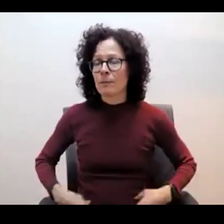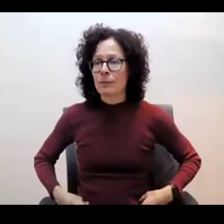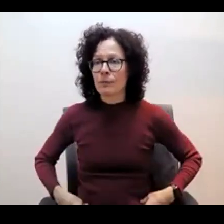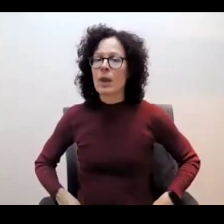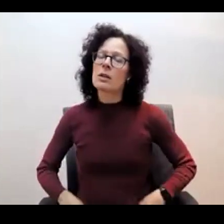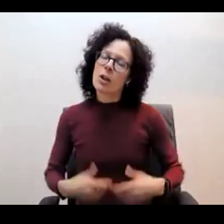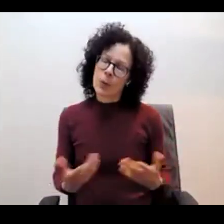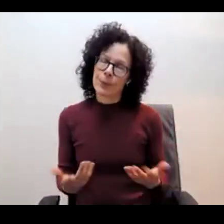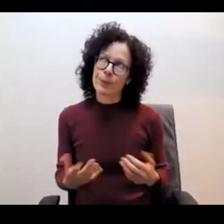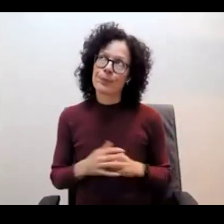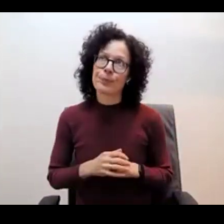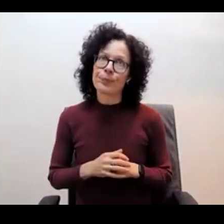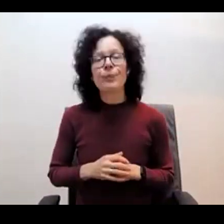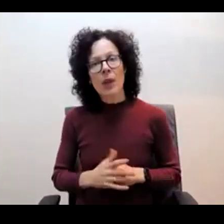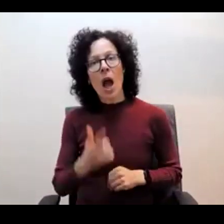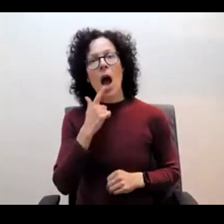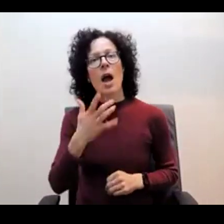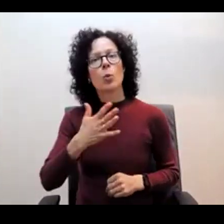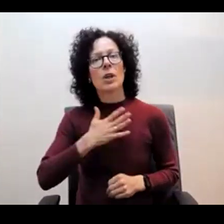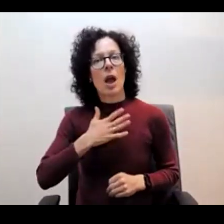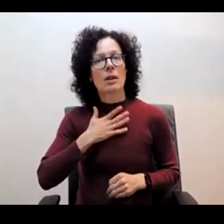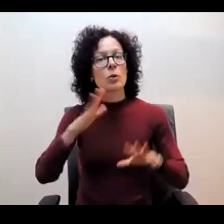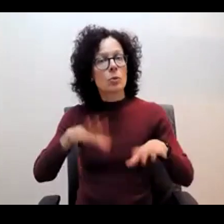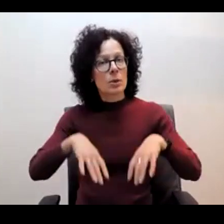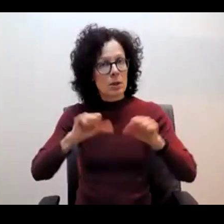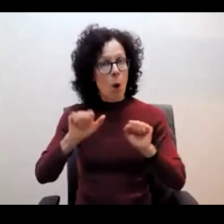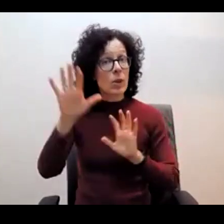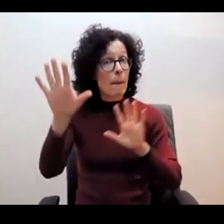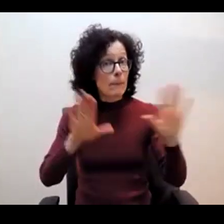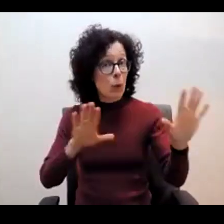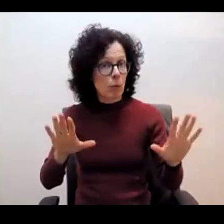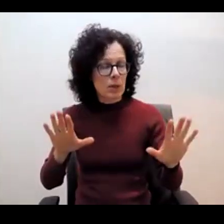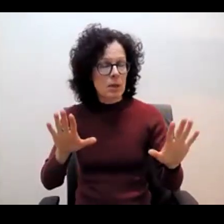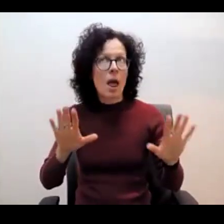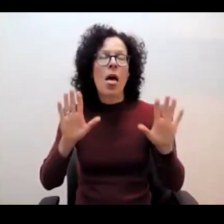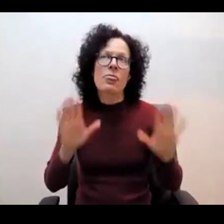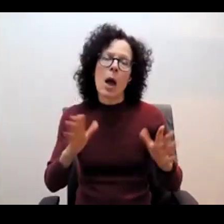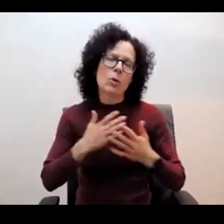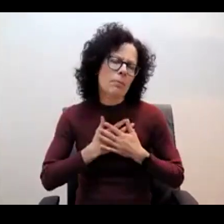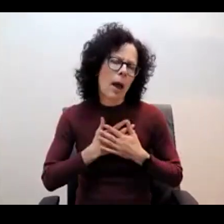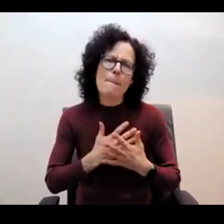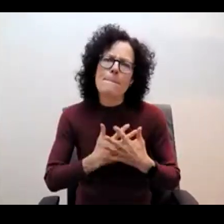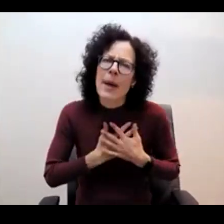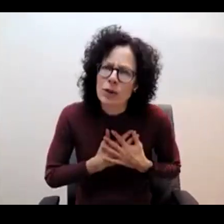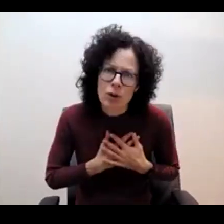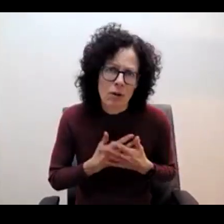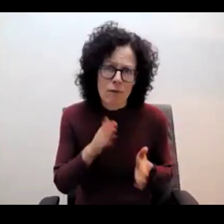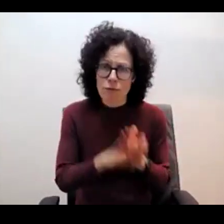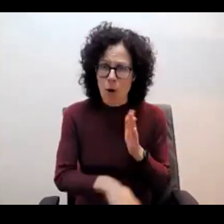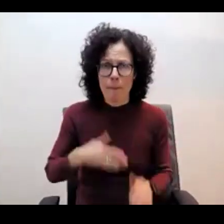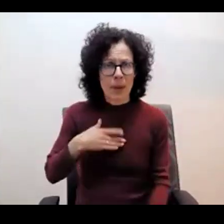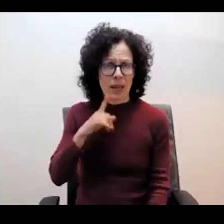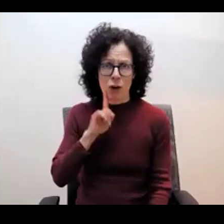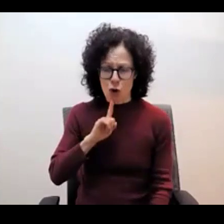I think I'd like to start with movement, having been my passion since I was a little girl.